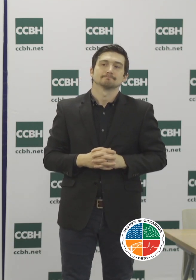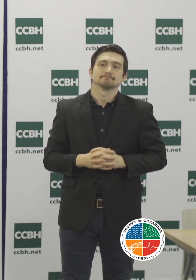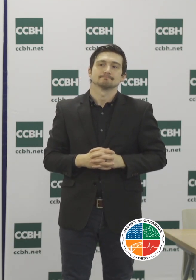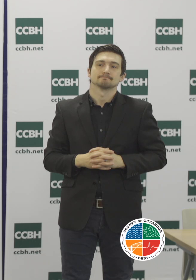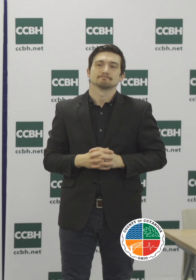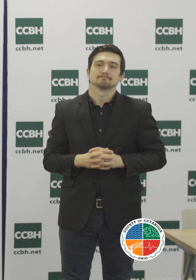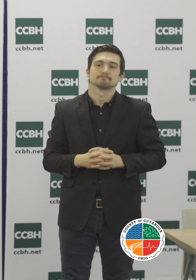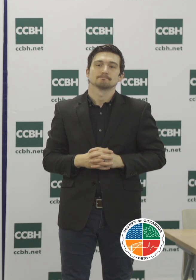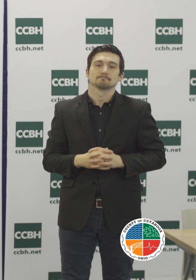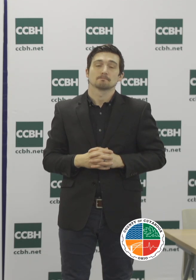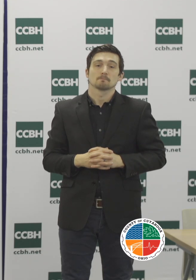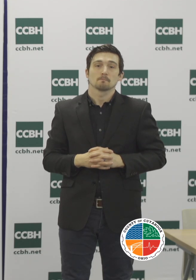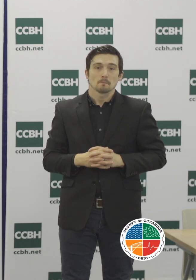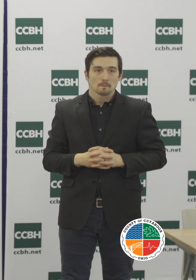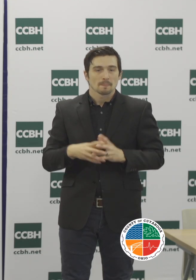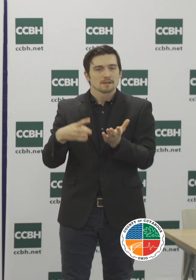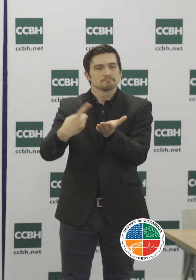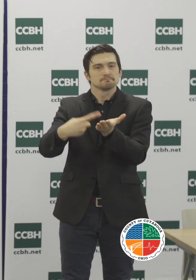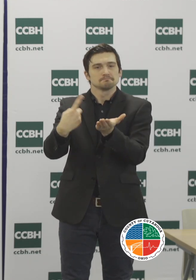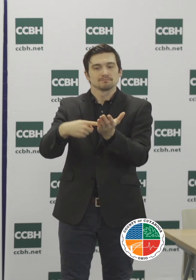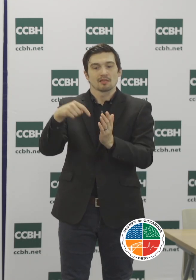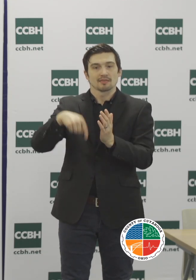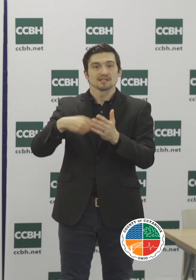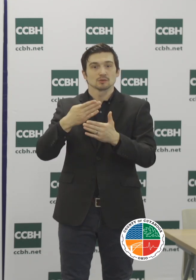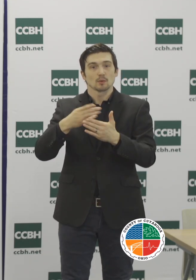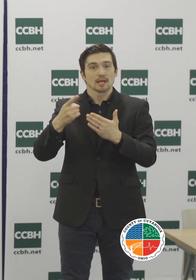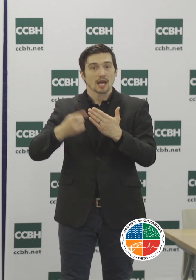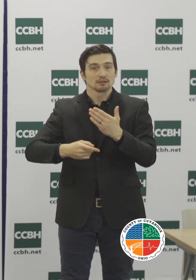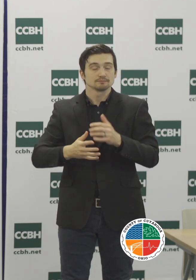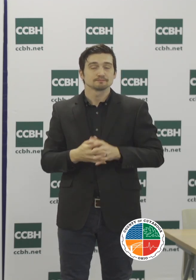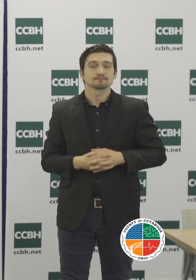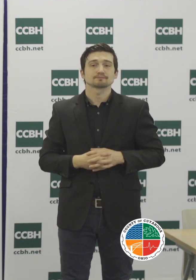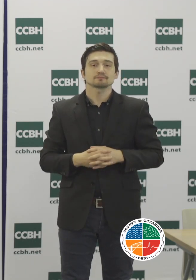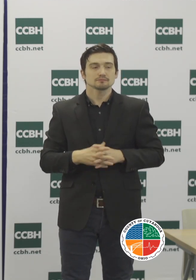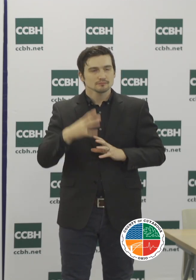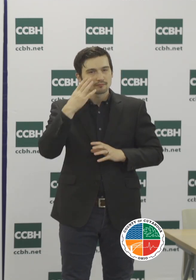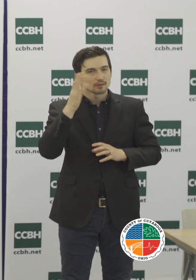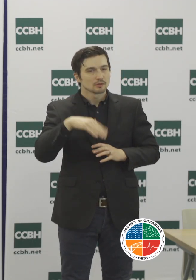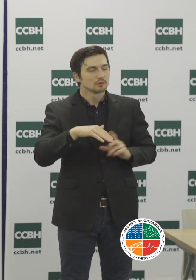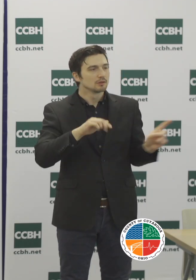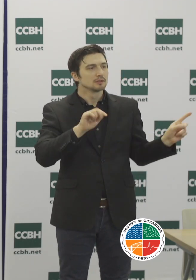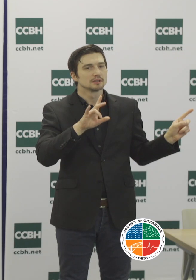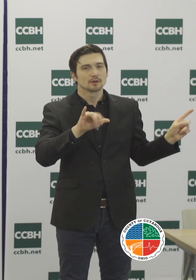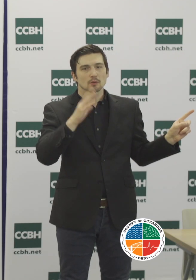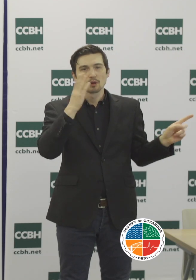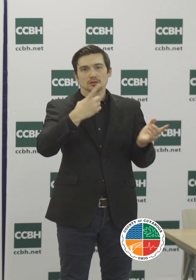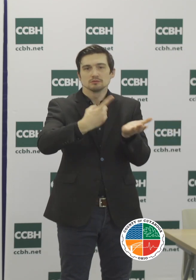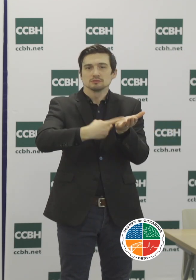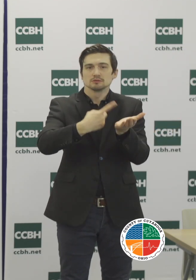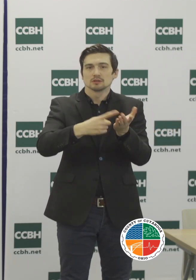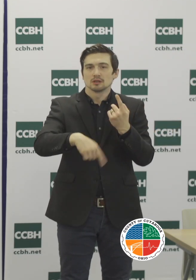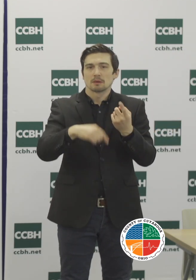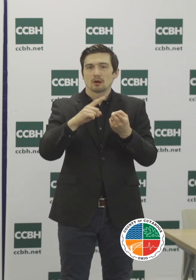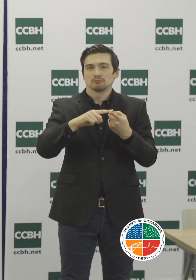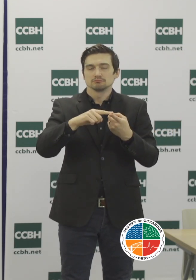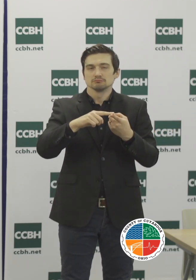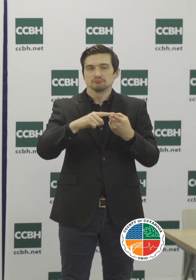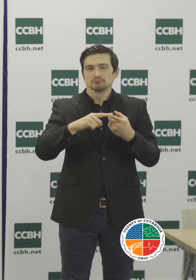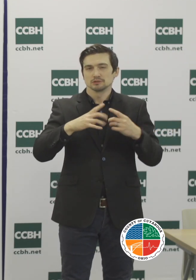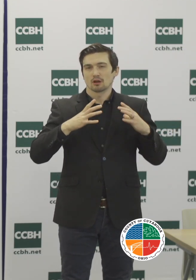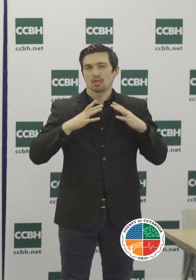That brings me to this weekend. I'm sure that Terry's going to talk more detail about this, but I